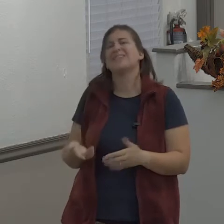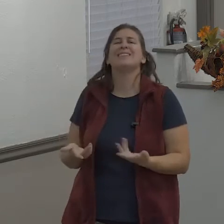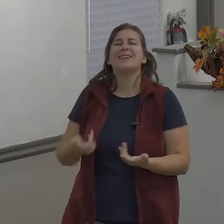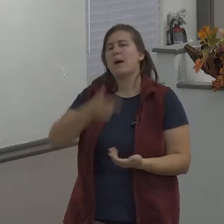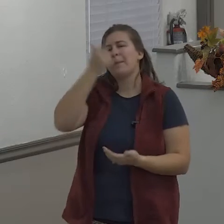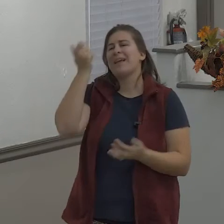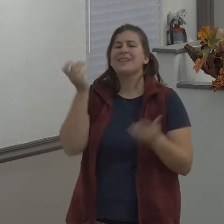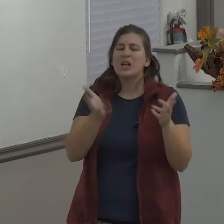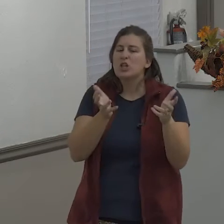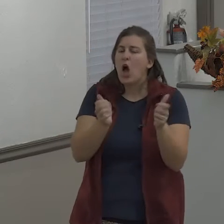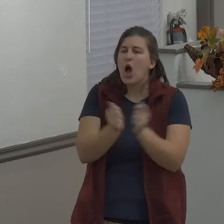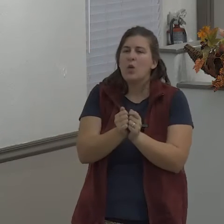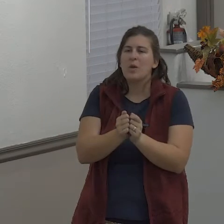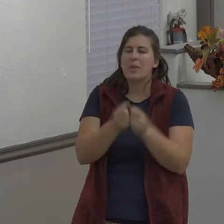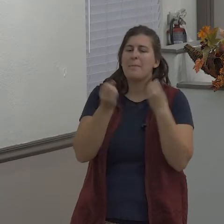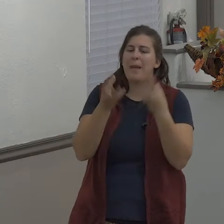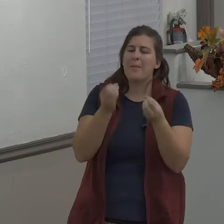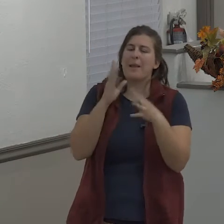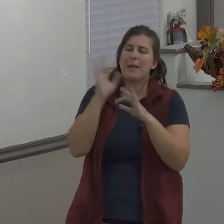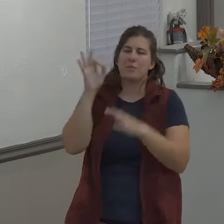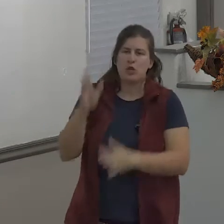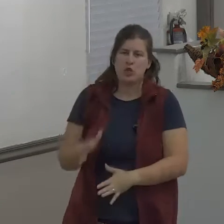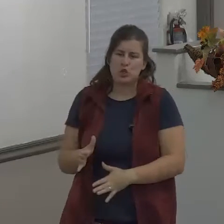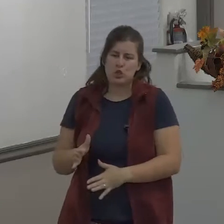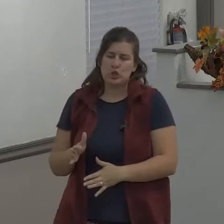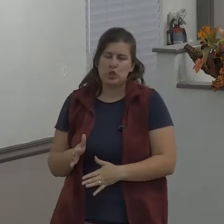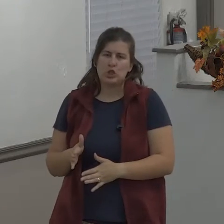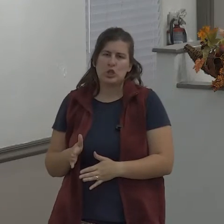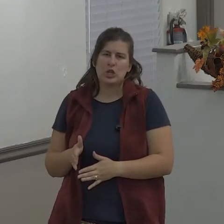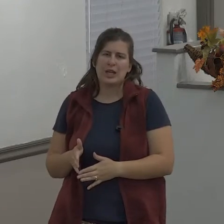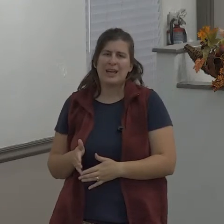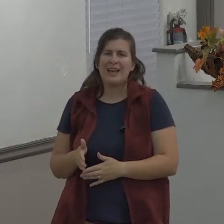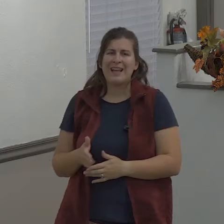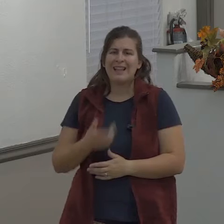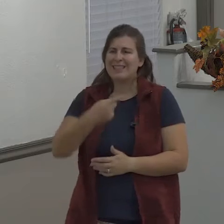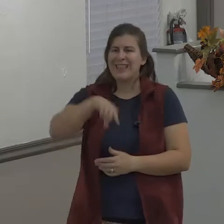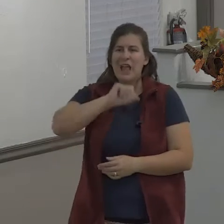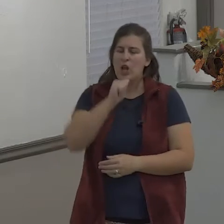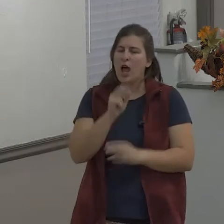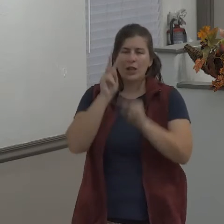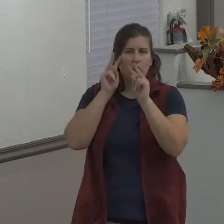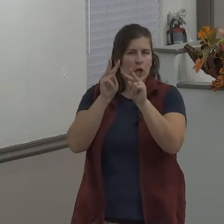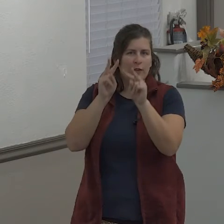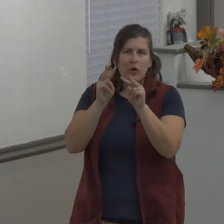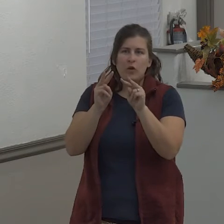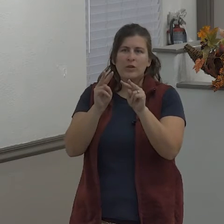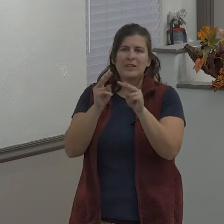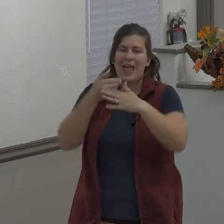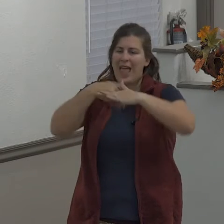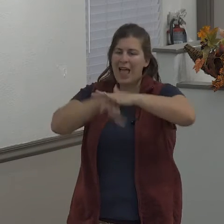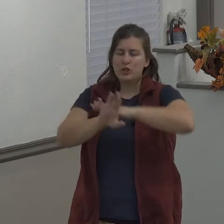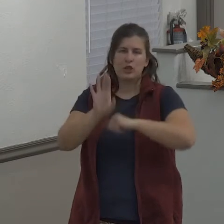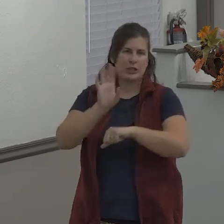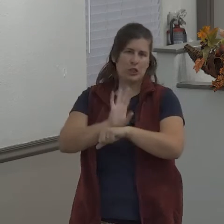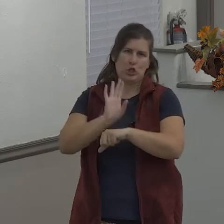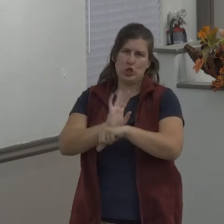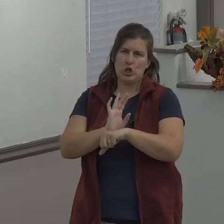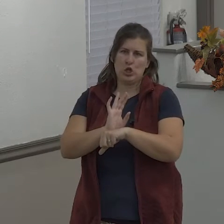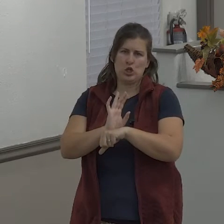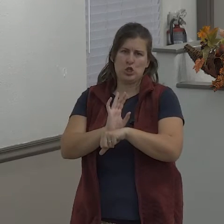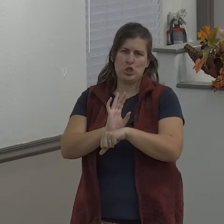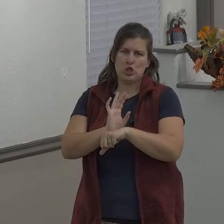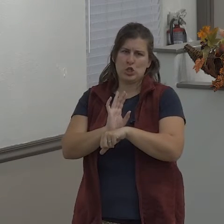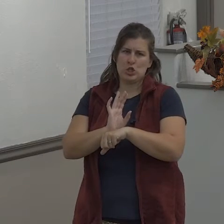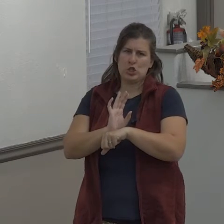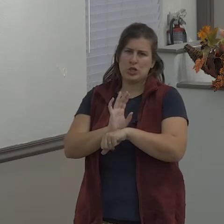of them, listen, I've talked to preachers over the years who did not look forward to coming to